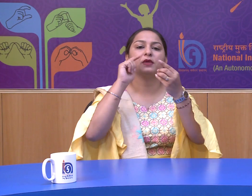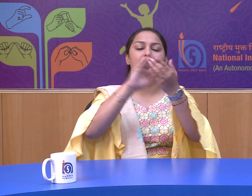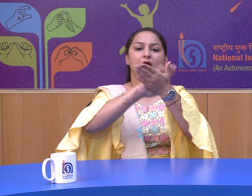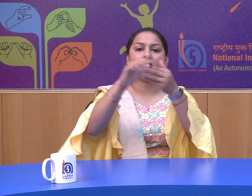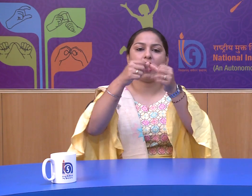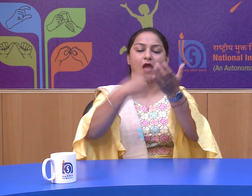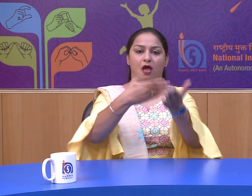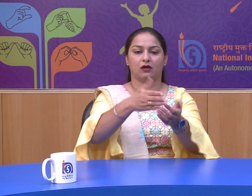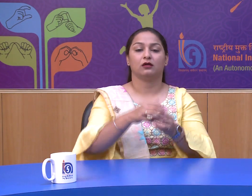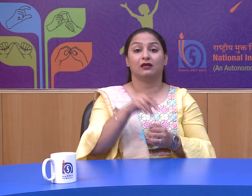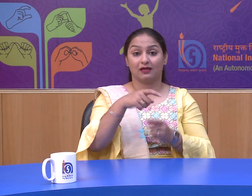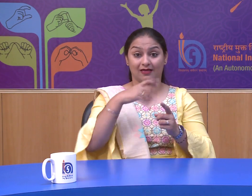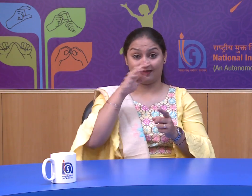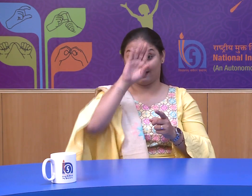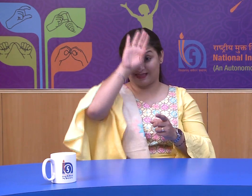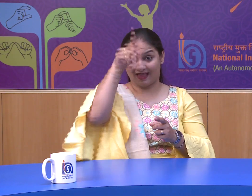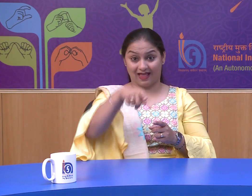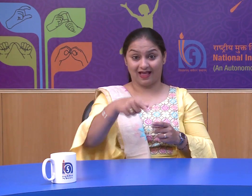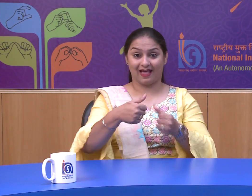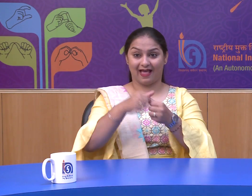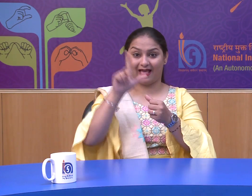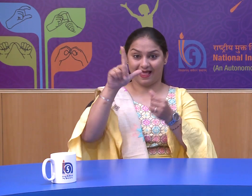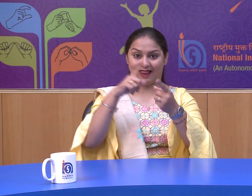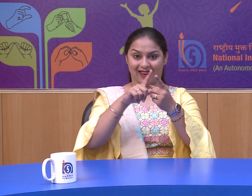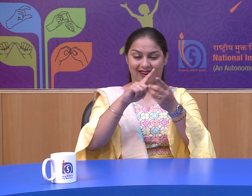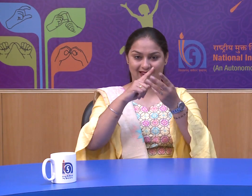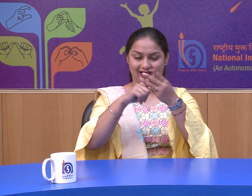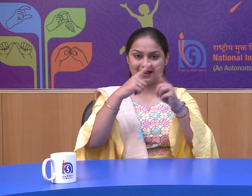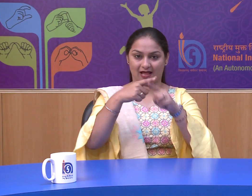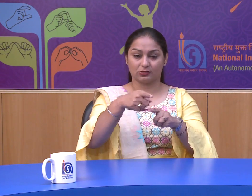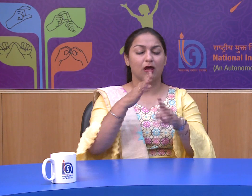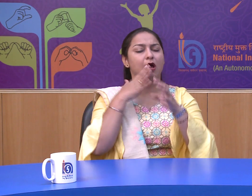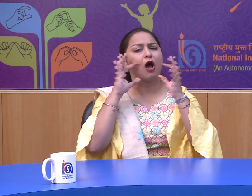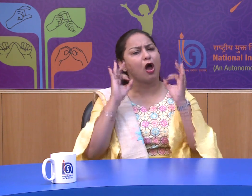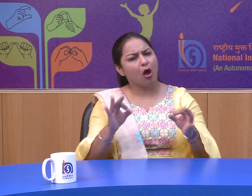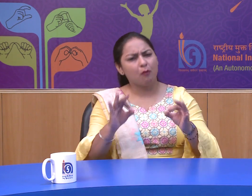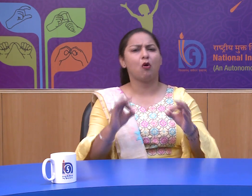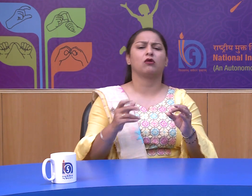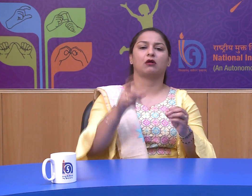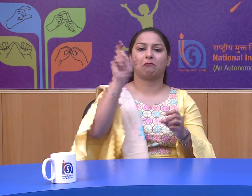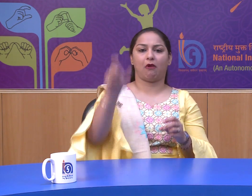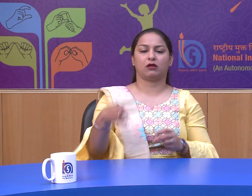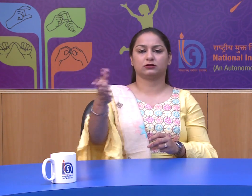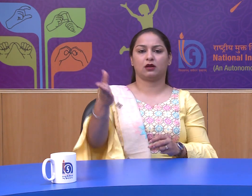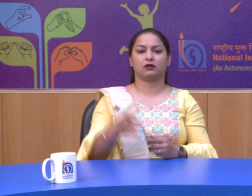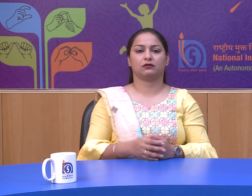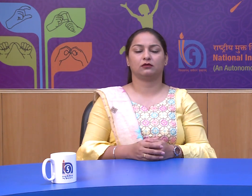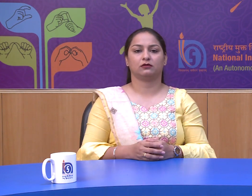King Alexander is an important character in